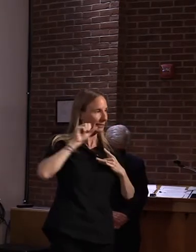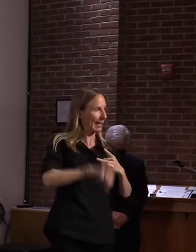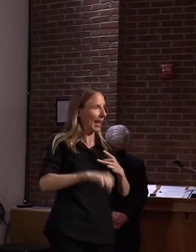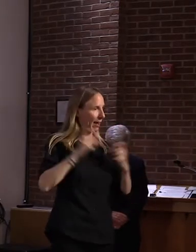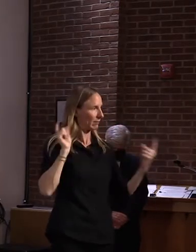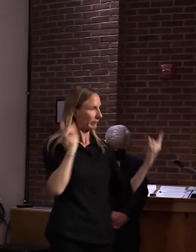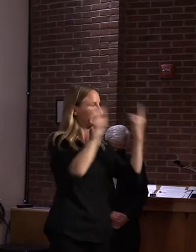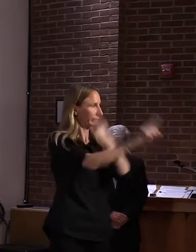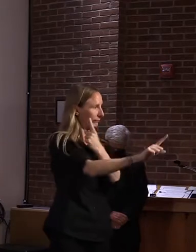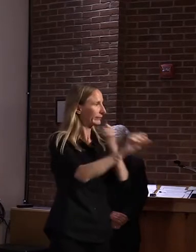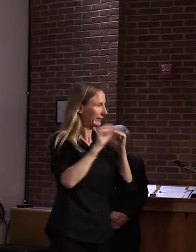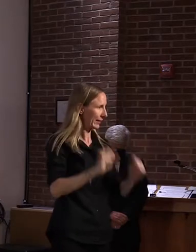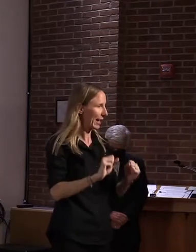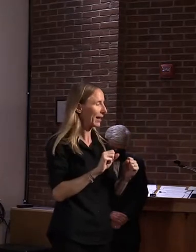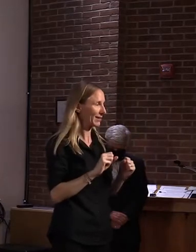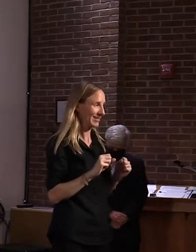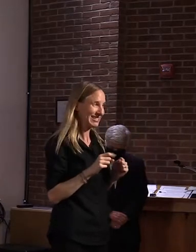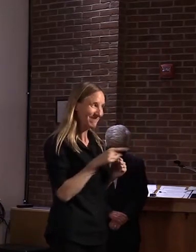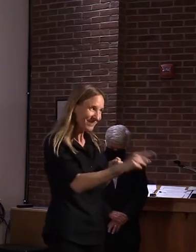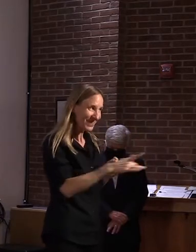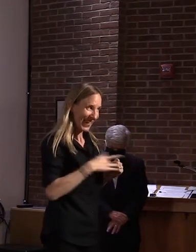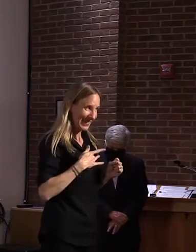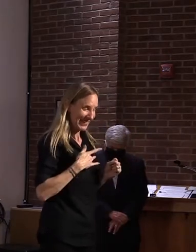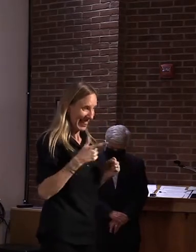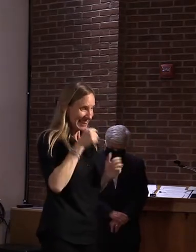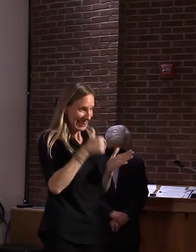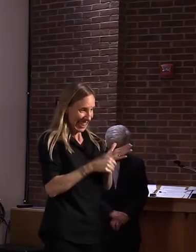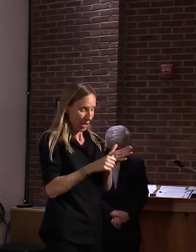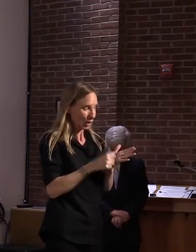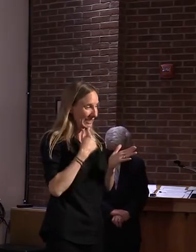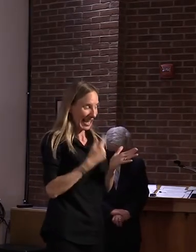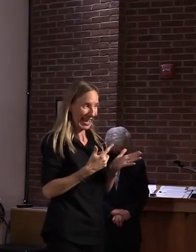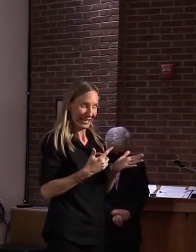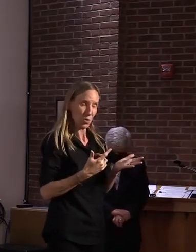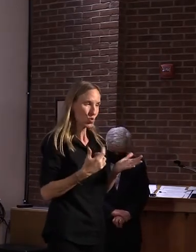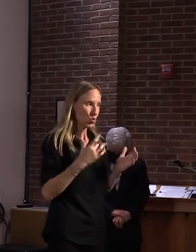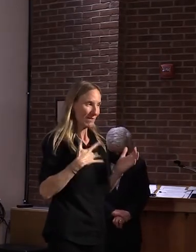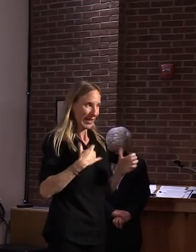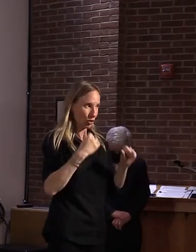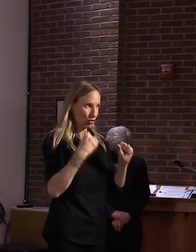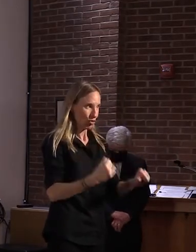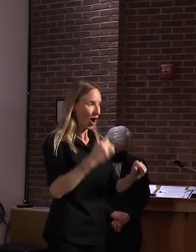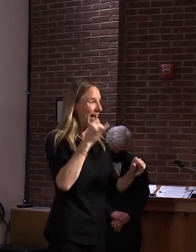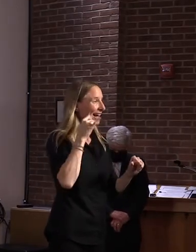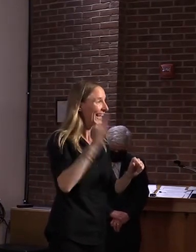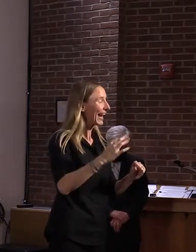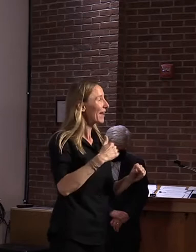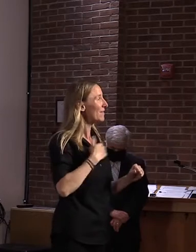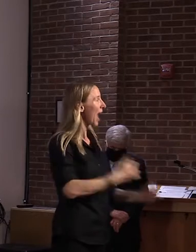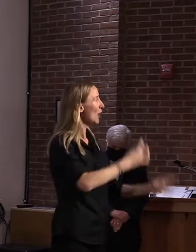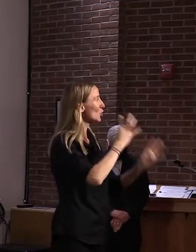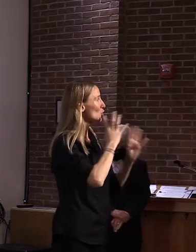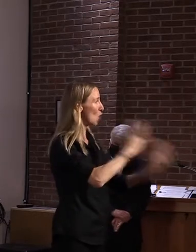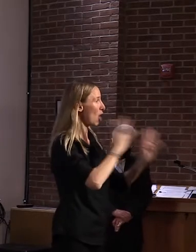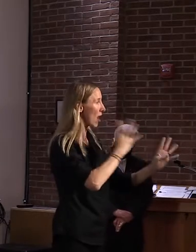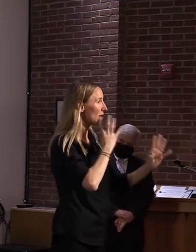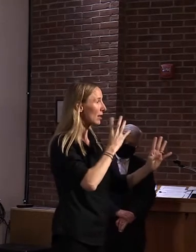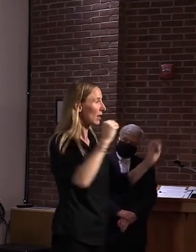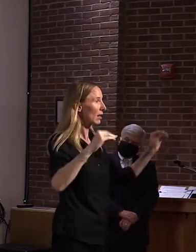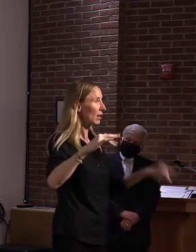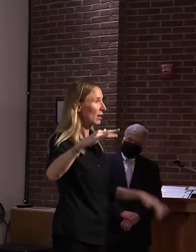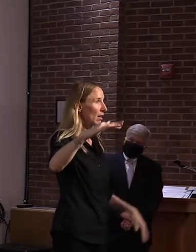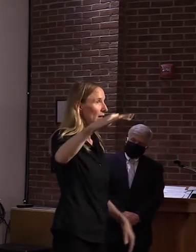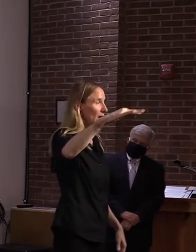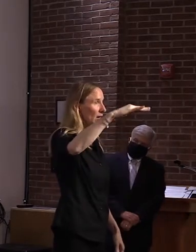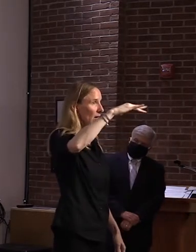This letter now said that viral particles that are just floating in the air, if you will, indoors, are indeed